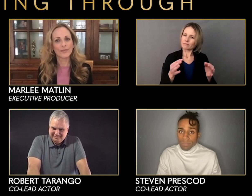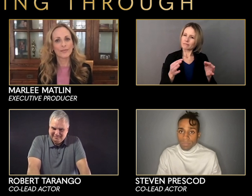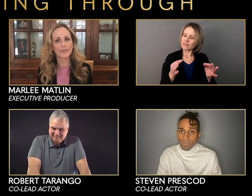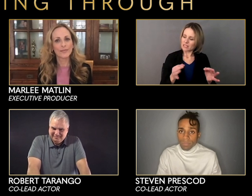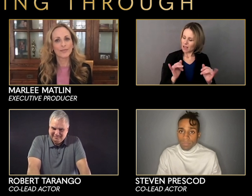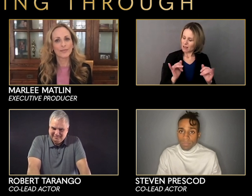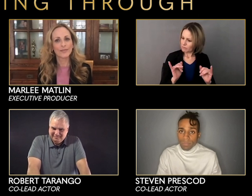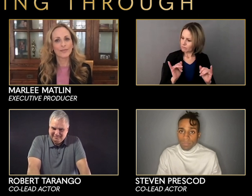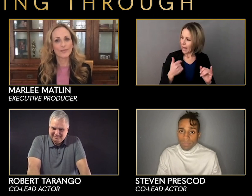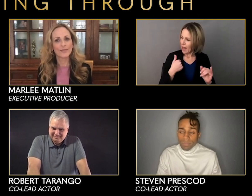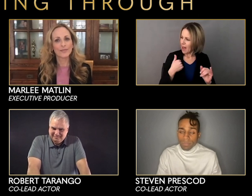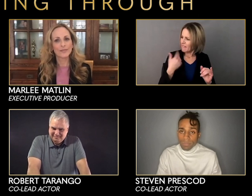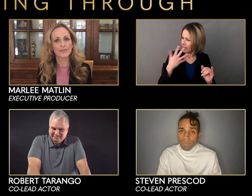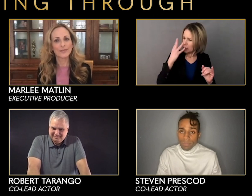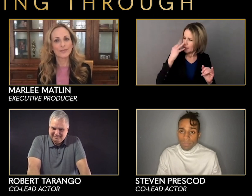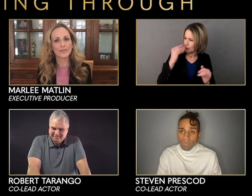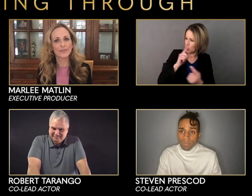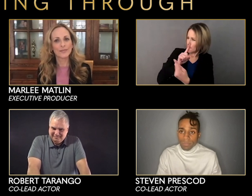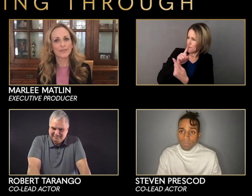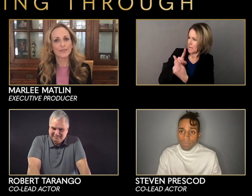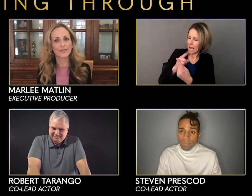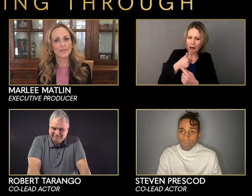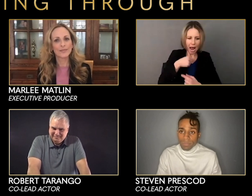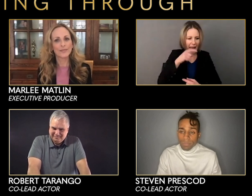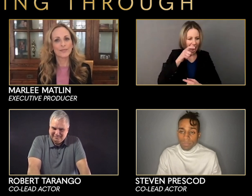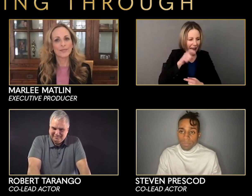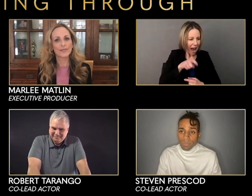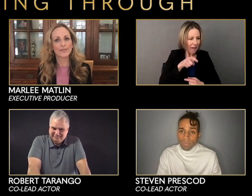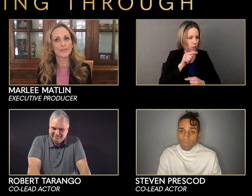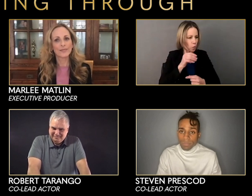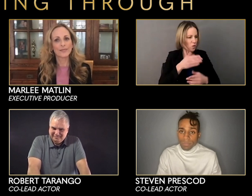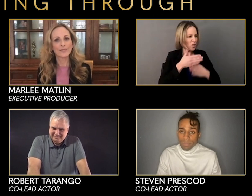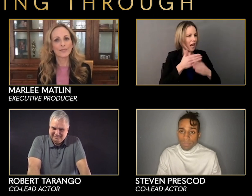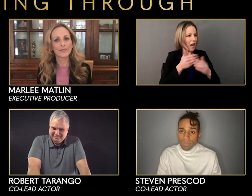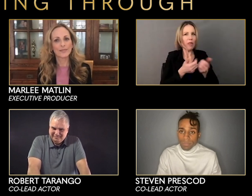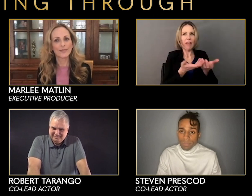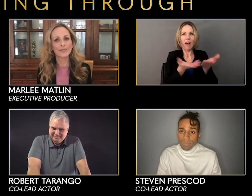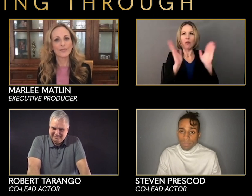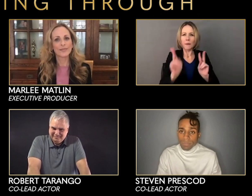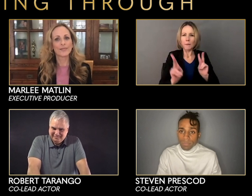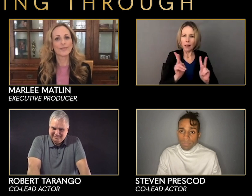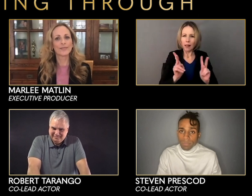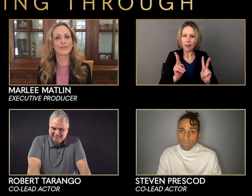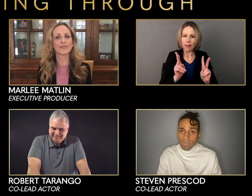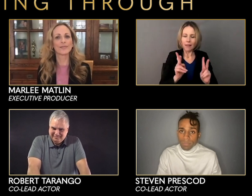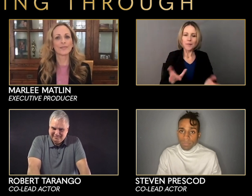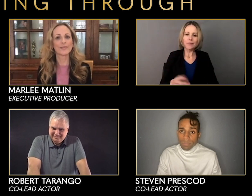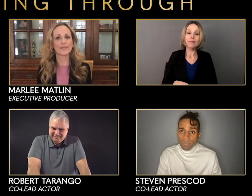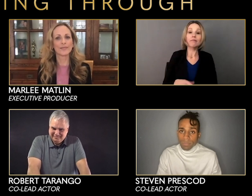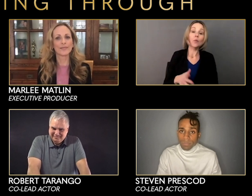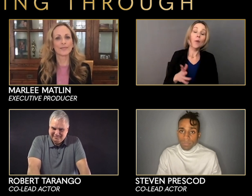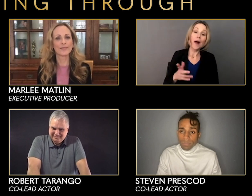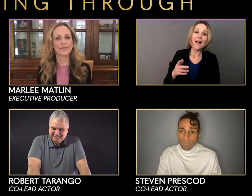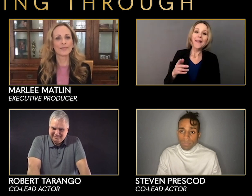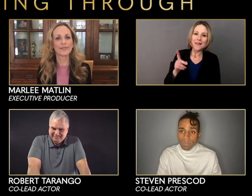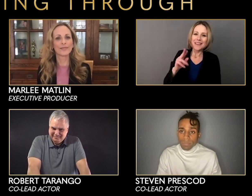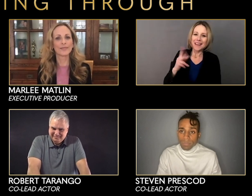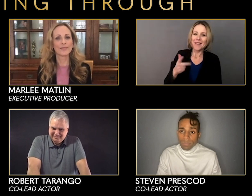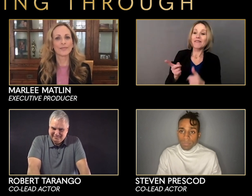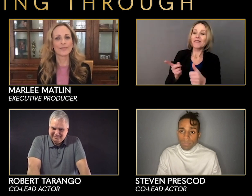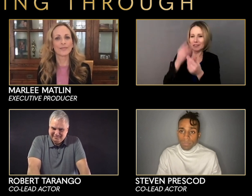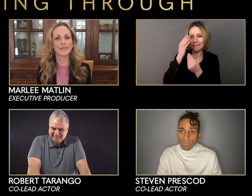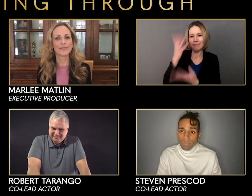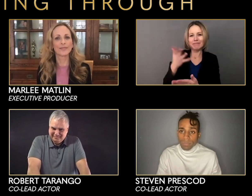need to make it an experience that I can share with other people? Well, first, Whoopi, thanks so much for leading